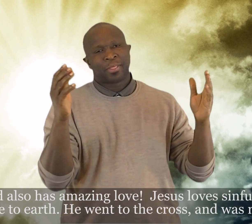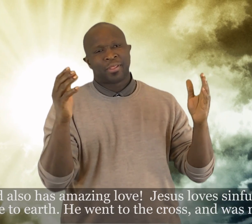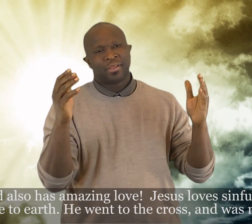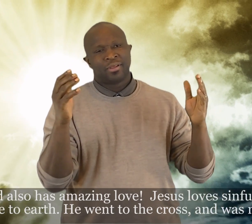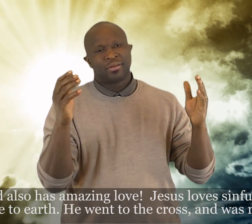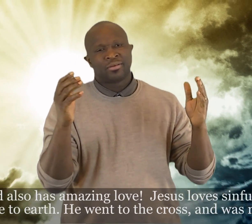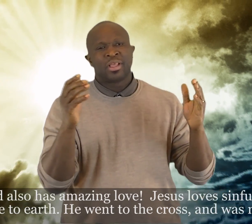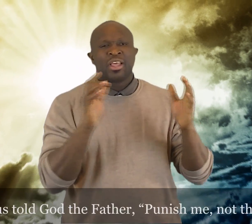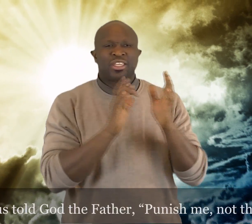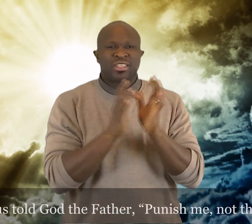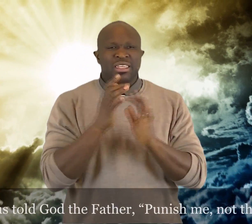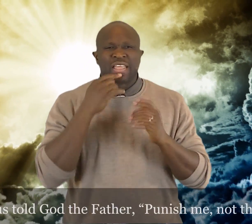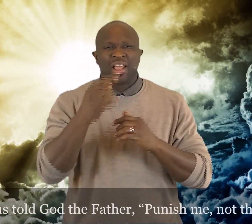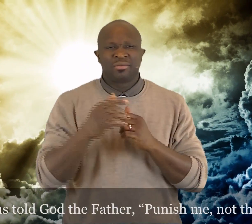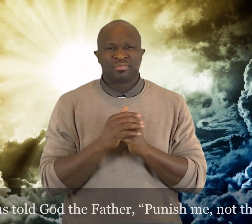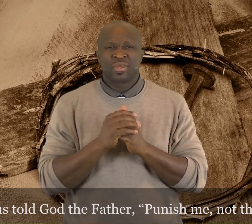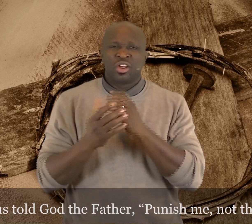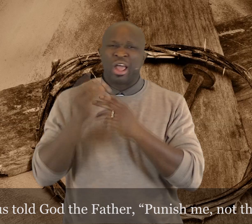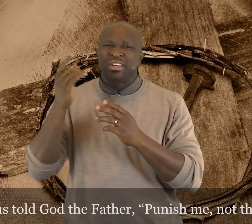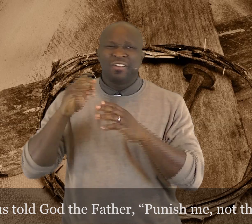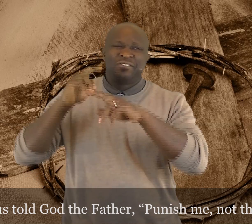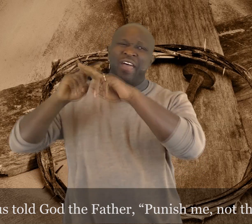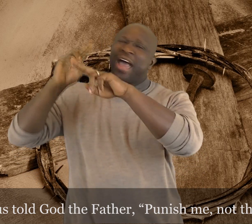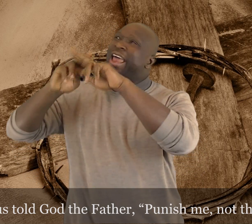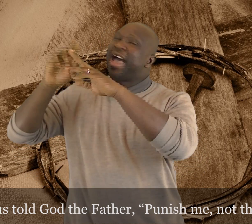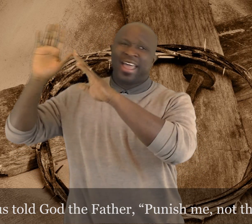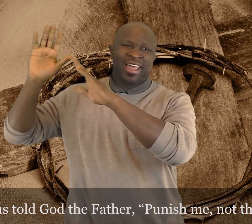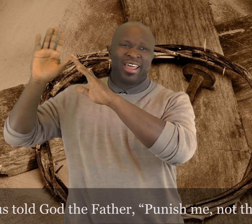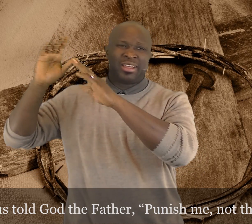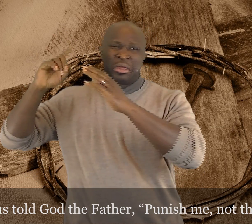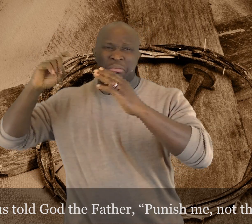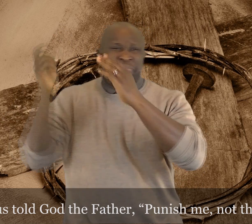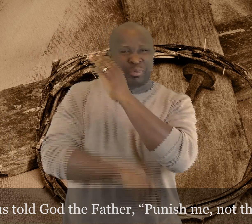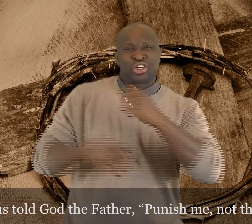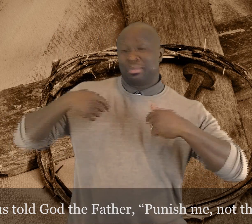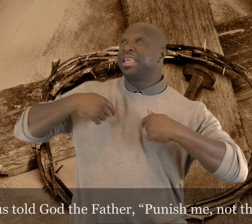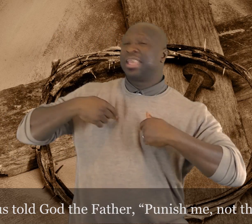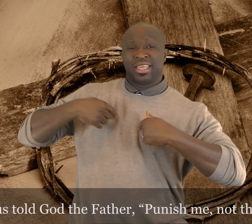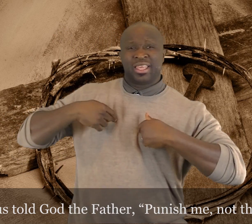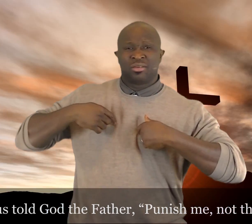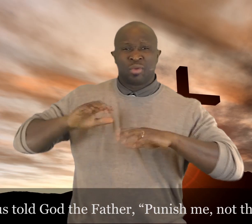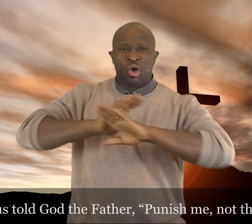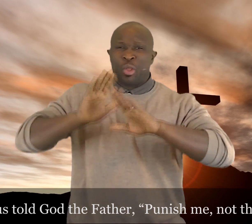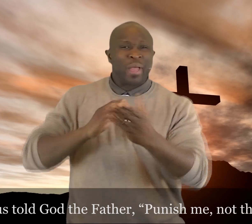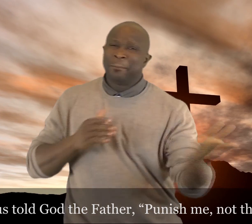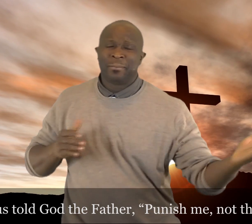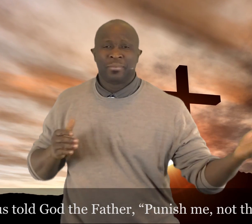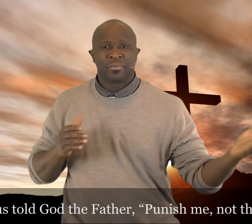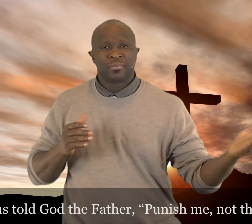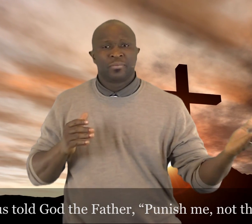come down from heaven, and then he allowed himself to be arrested and nailed to Calvary's cross. And when he